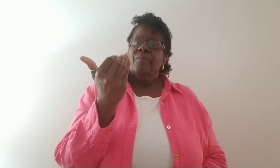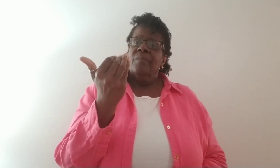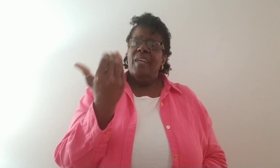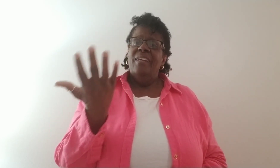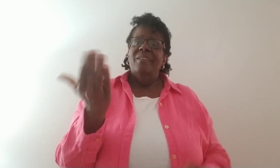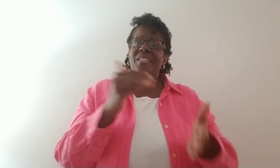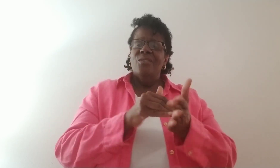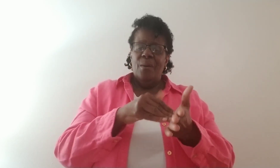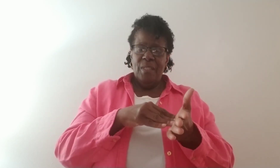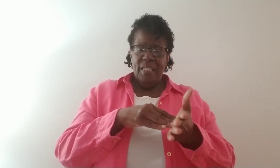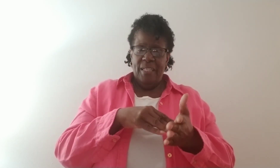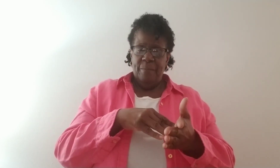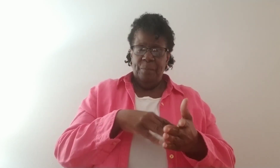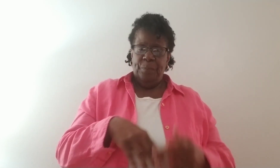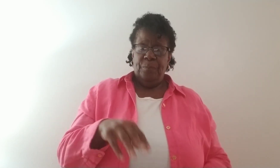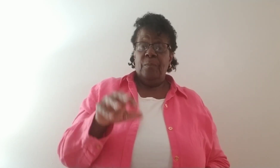Okay, let's do that one again.